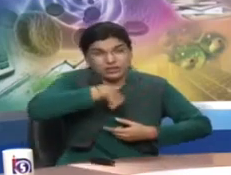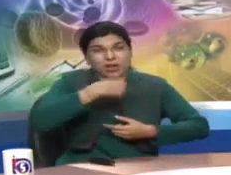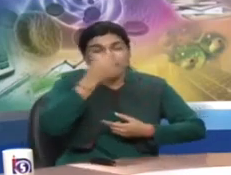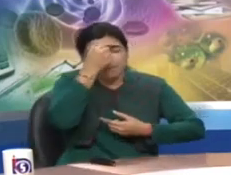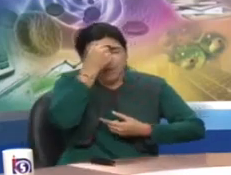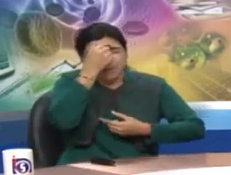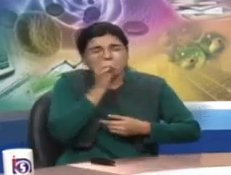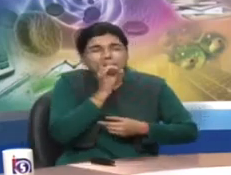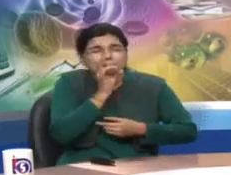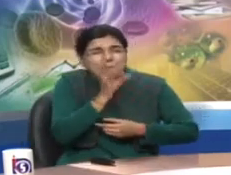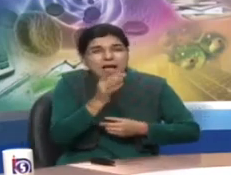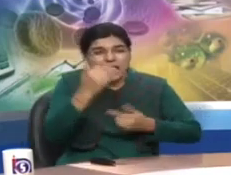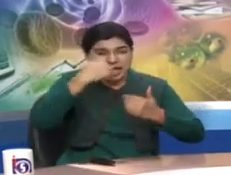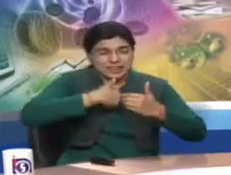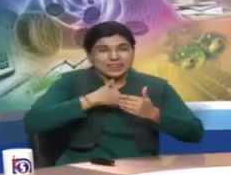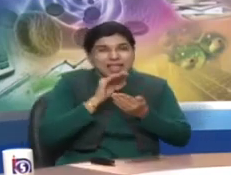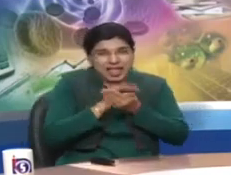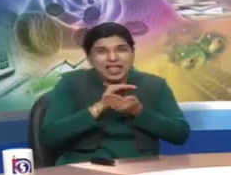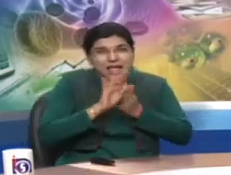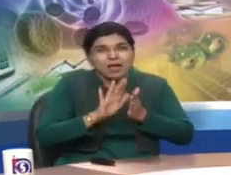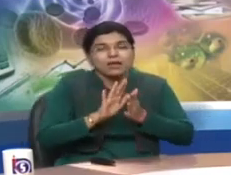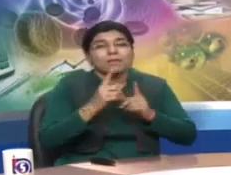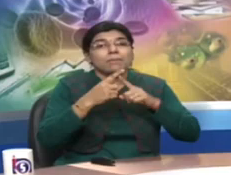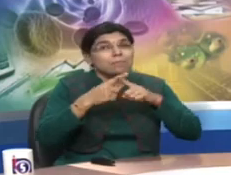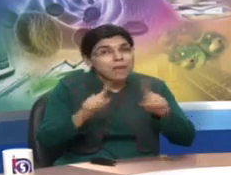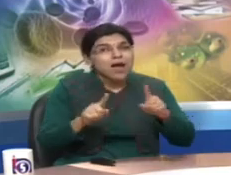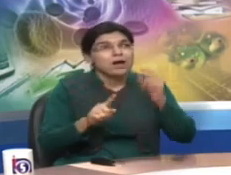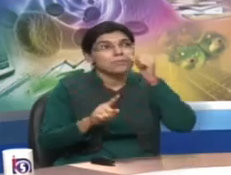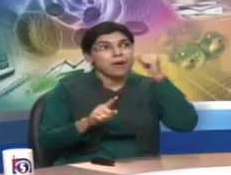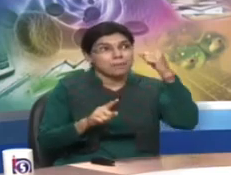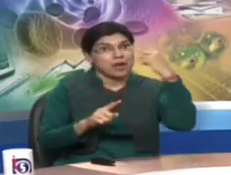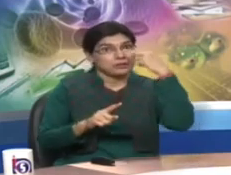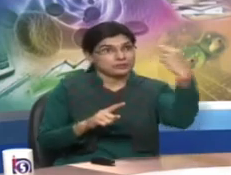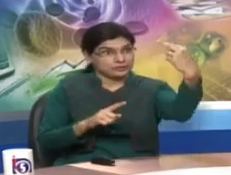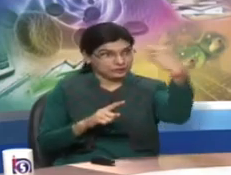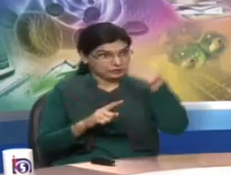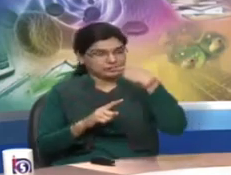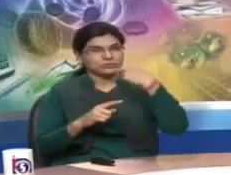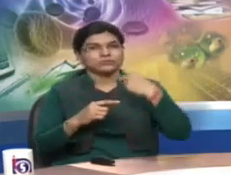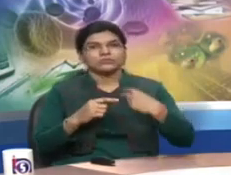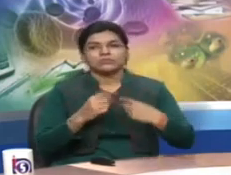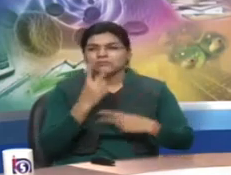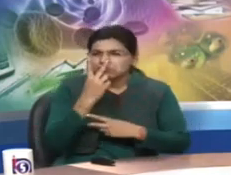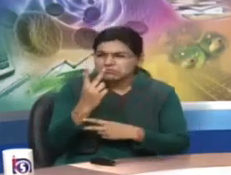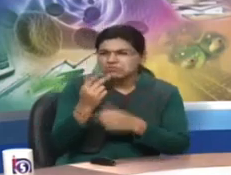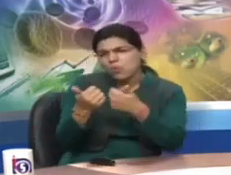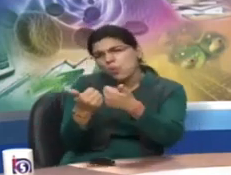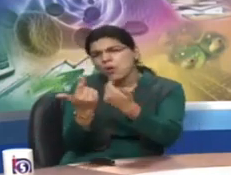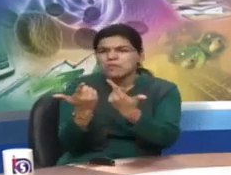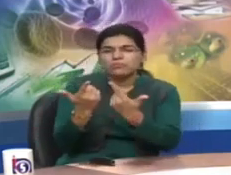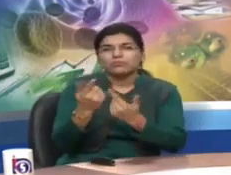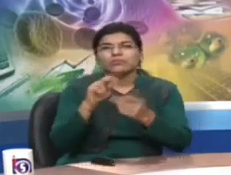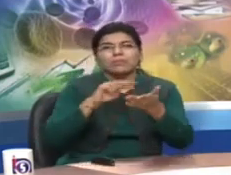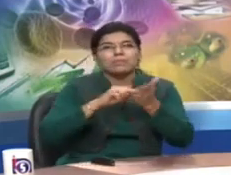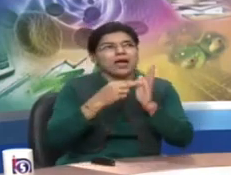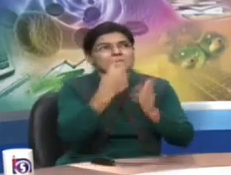also please see that your eyes will not see this anguished plea, my father. This